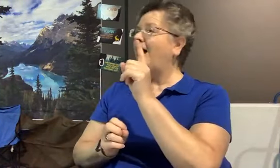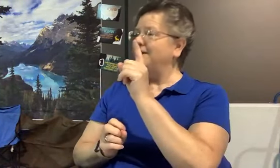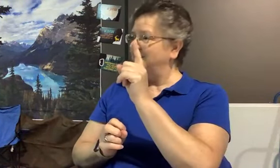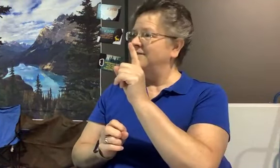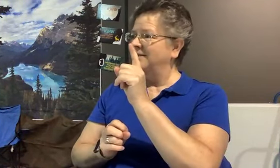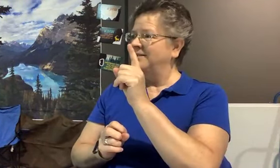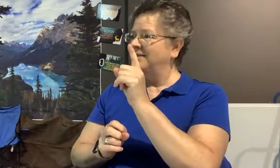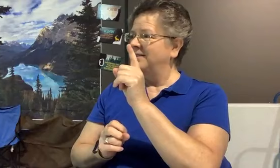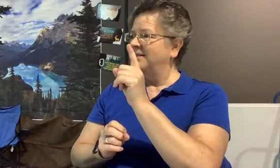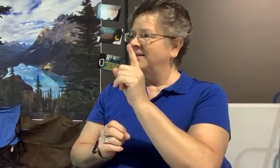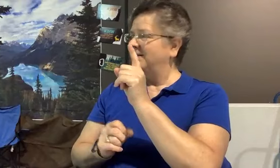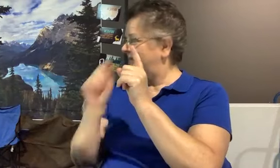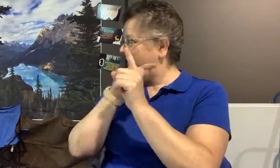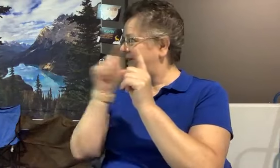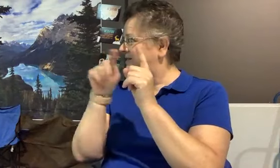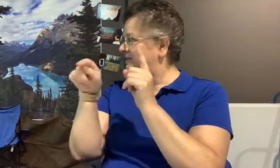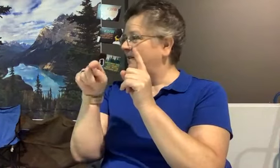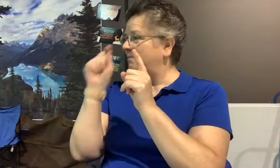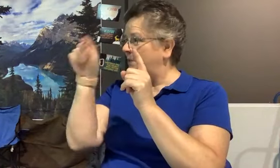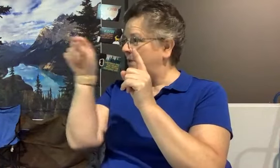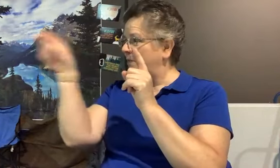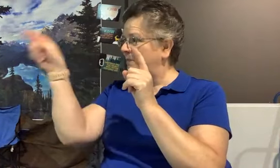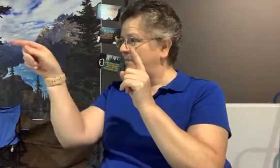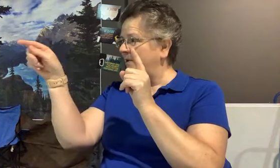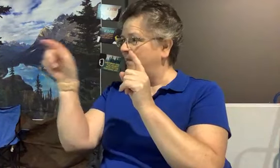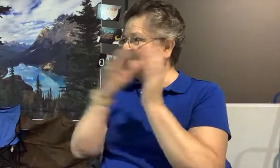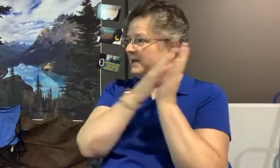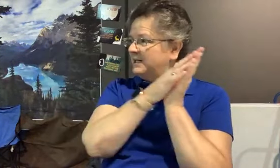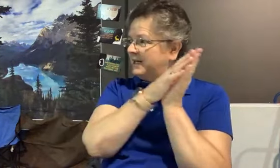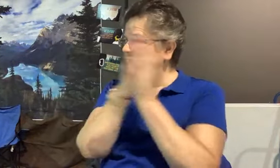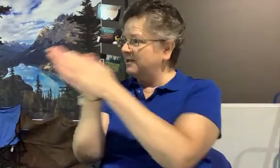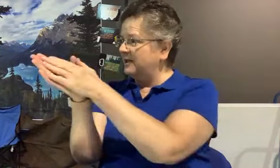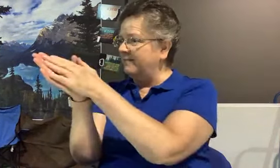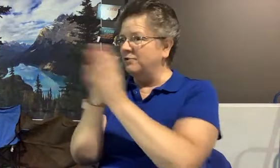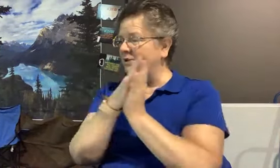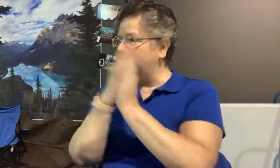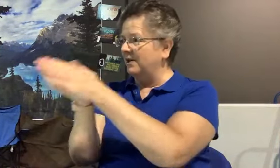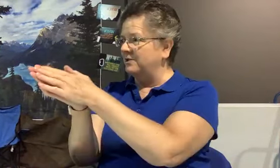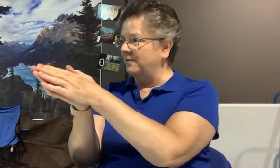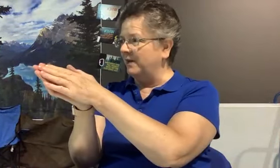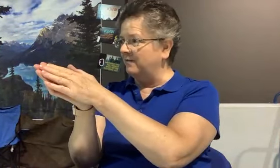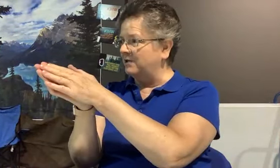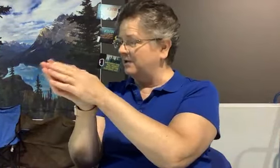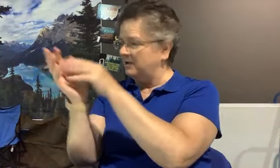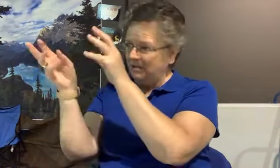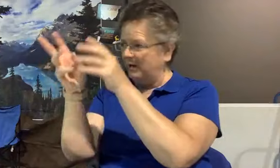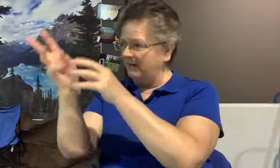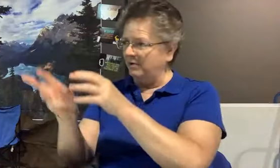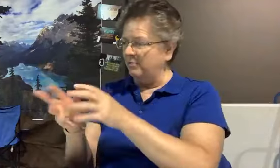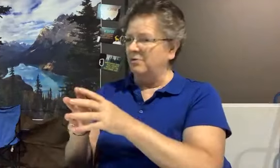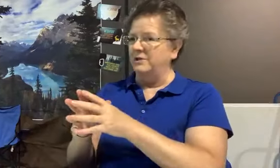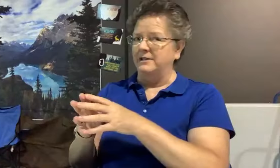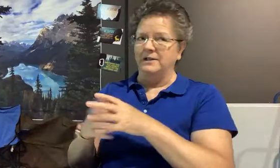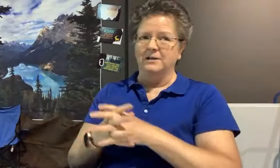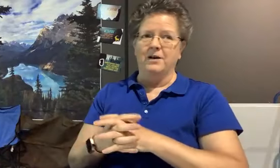night. It's like boom, boom, boom, boom, boom. But he takes 6 chapters to tell us about the visions. And then we have to go through and dissect and